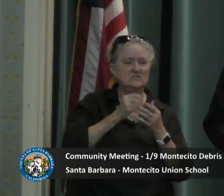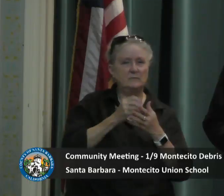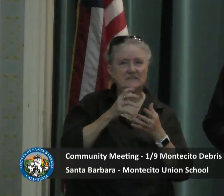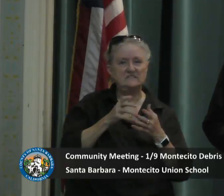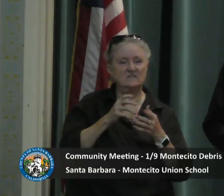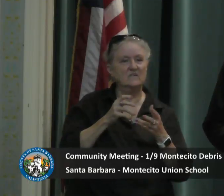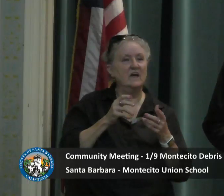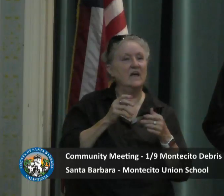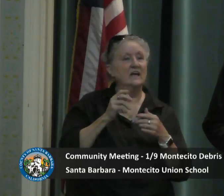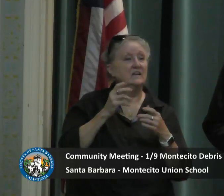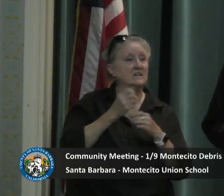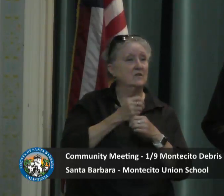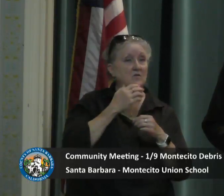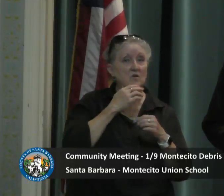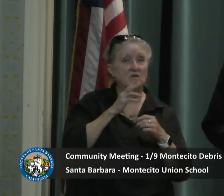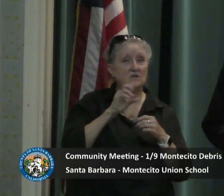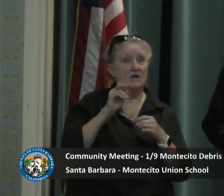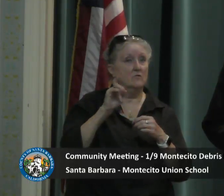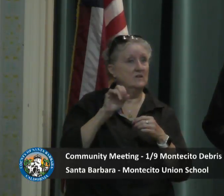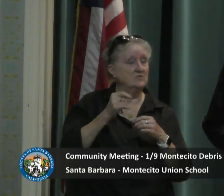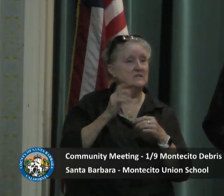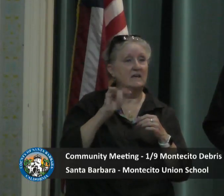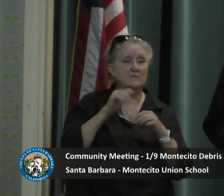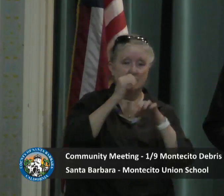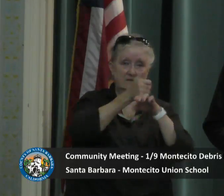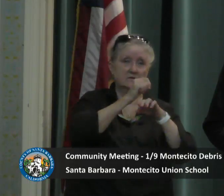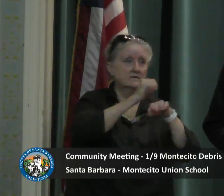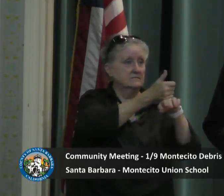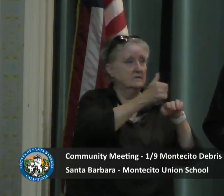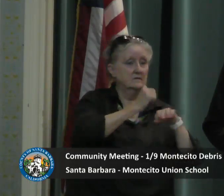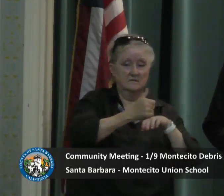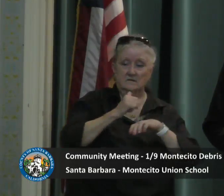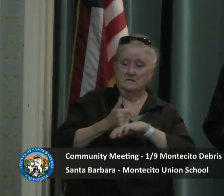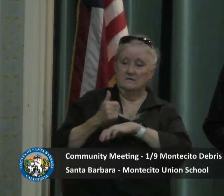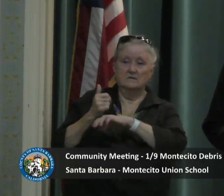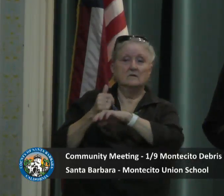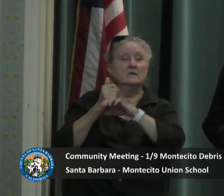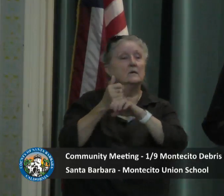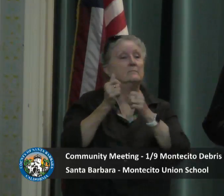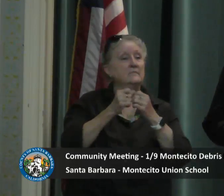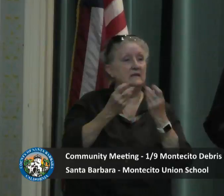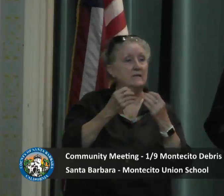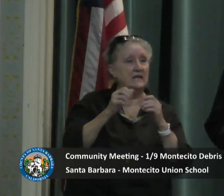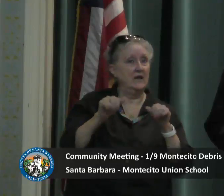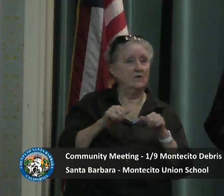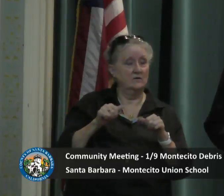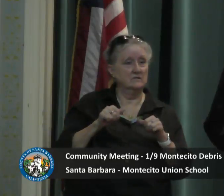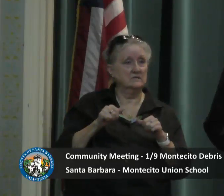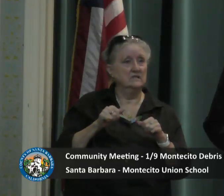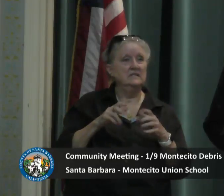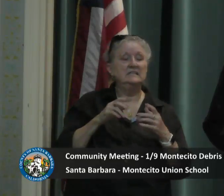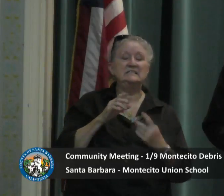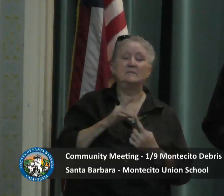expensive. And in order to get good coverage, they have to be located in many, many areas, particularly in communities that have canyons.